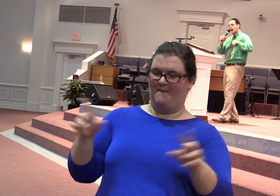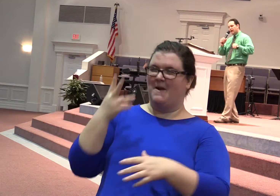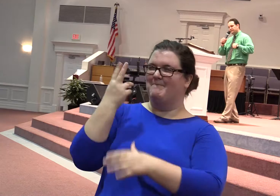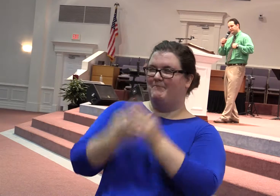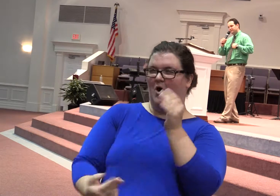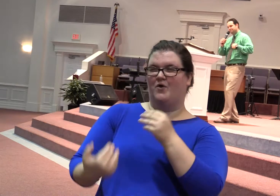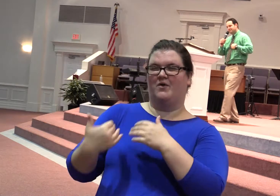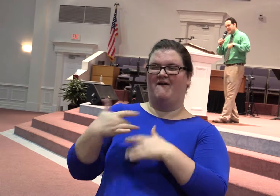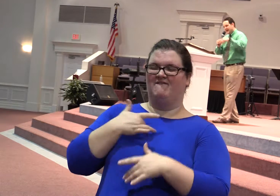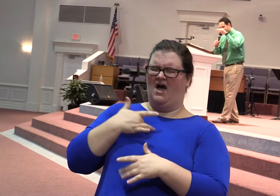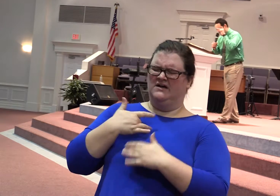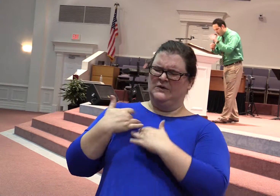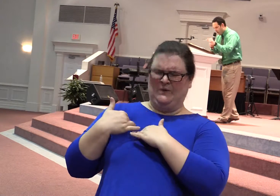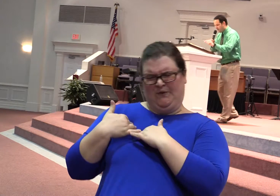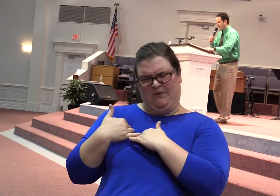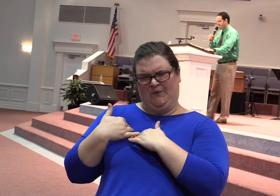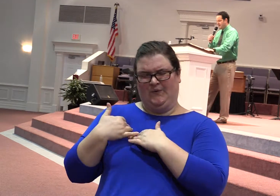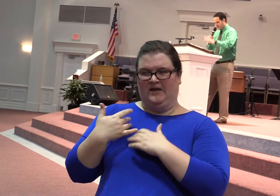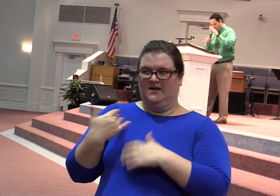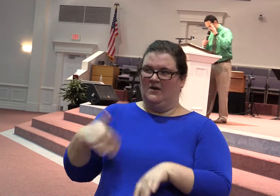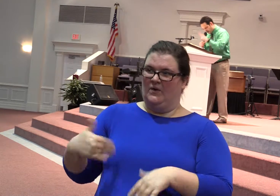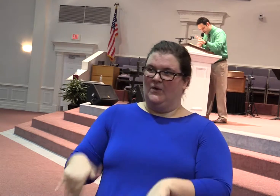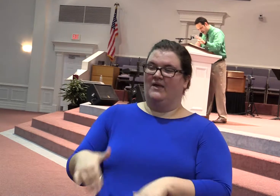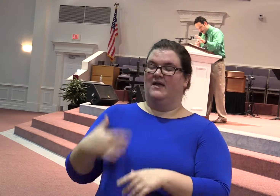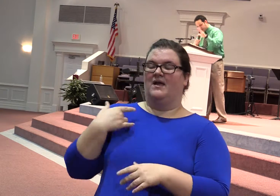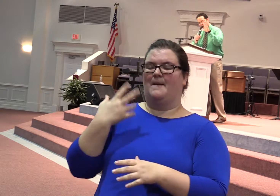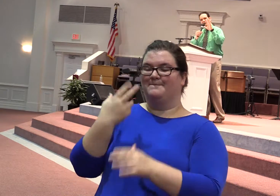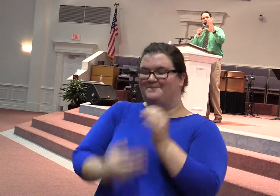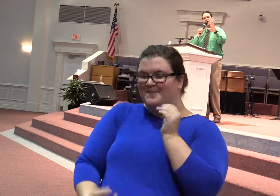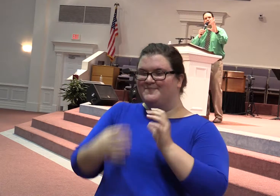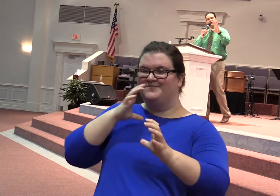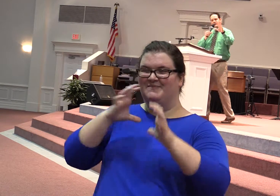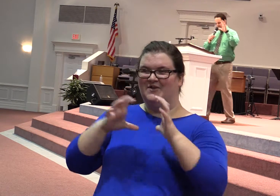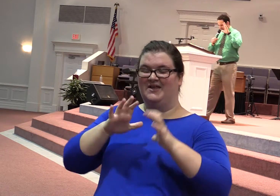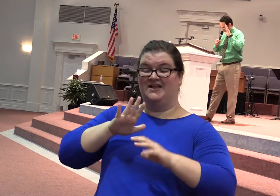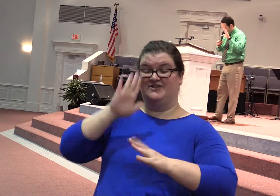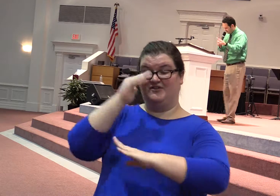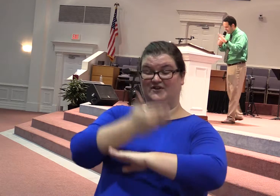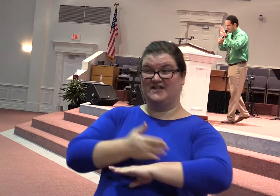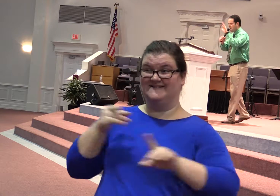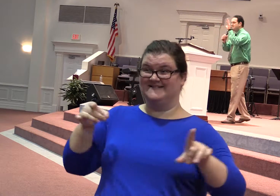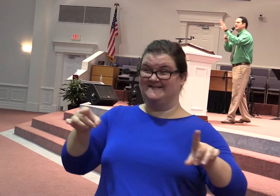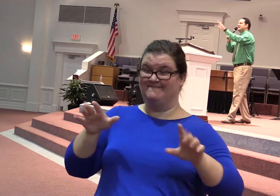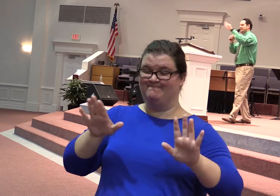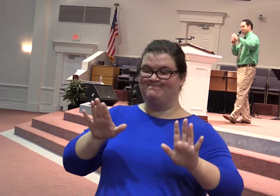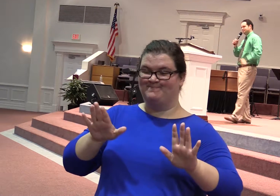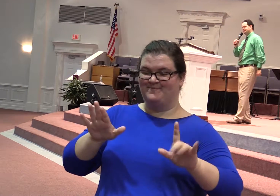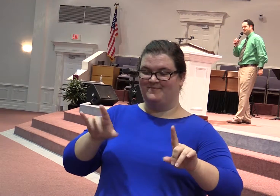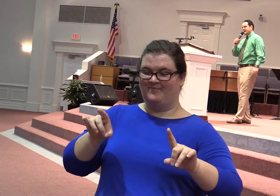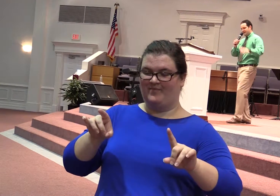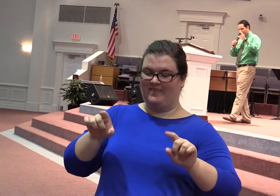in their hearts. And they both had communicated to their sons the same plea.